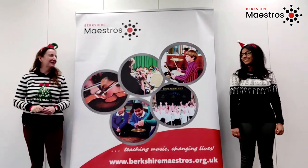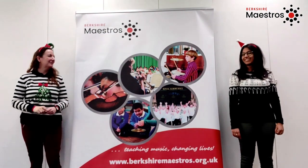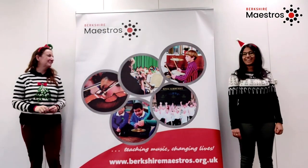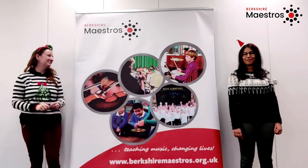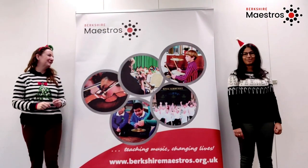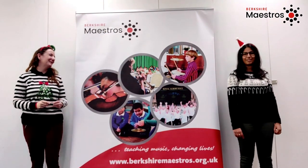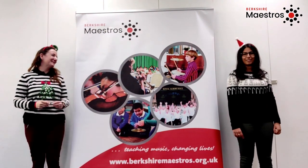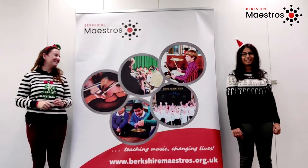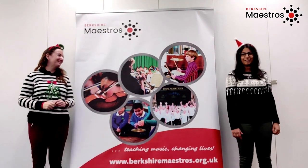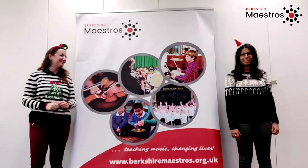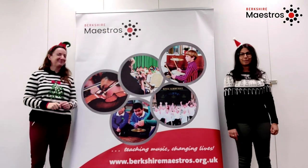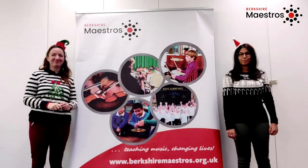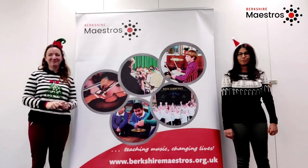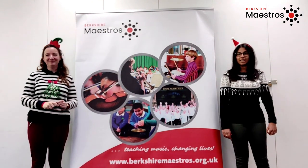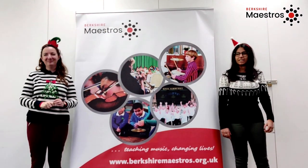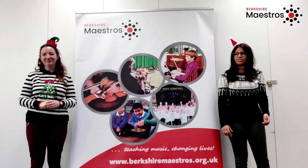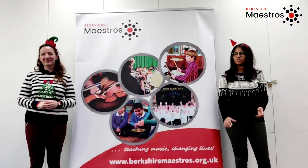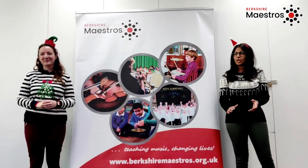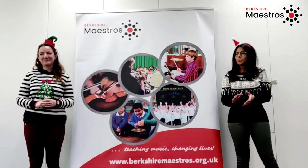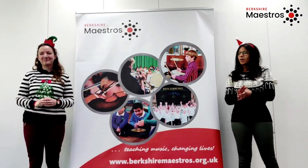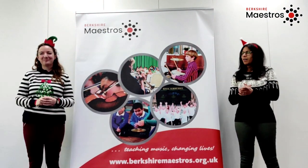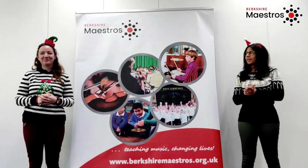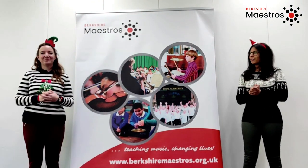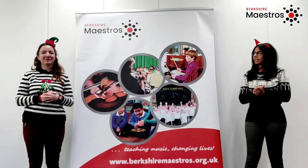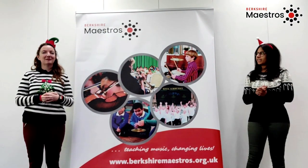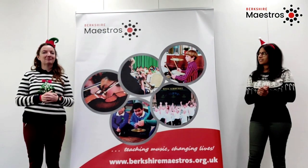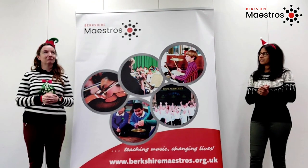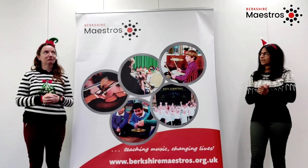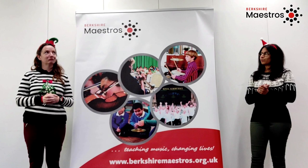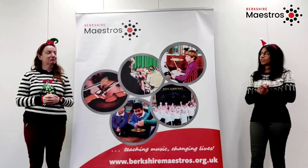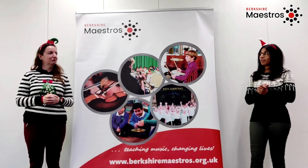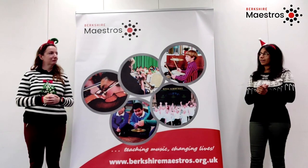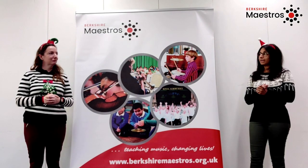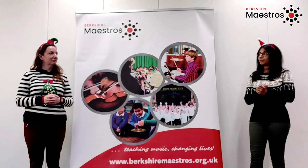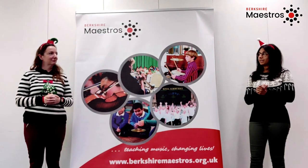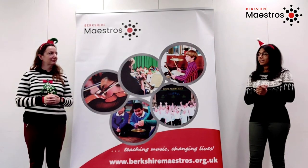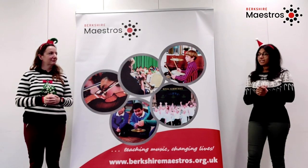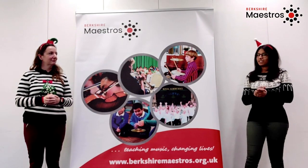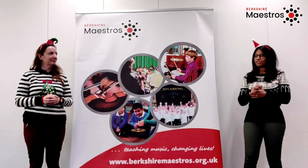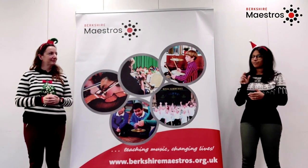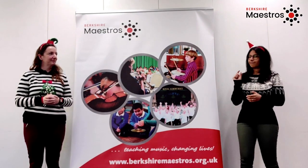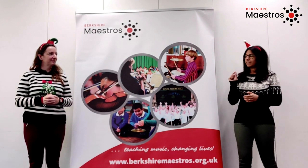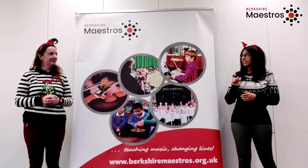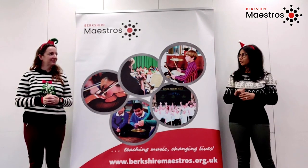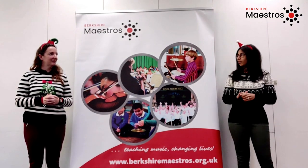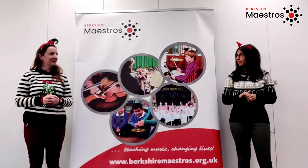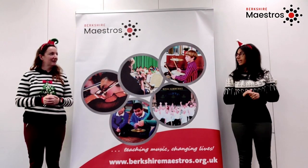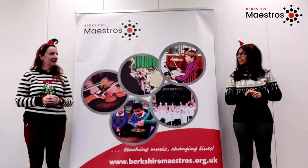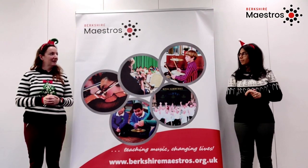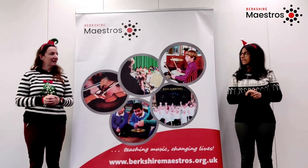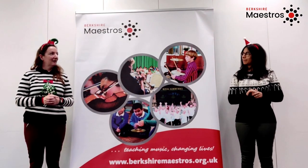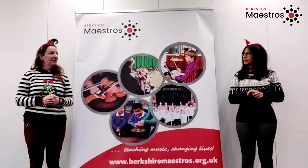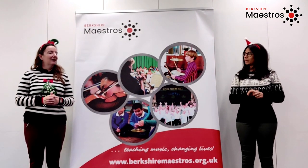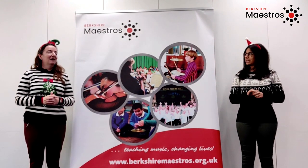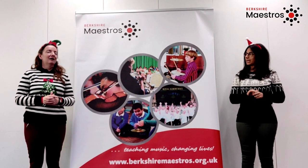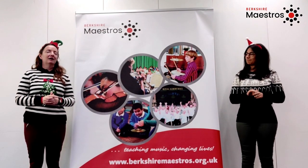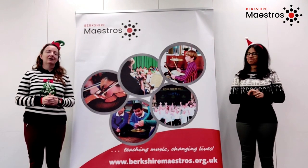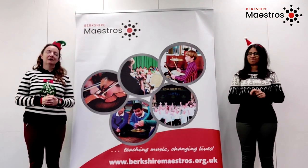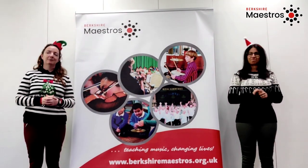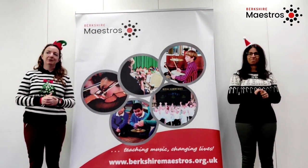note. Absolutely. Brilliant. So I think it's now time to finish off In the Bleak Midwinter.